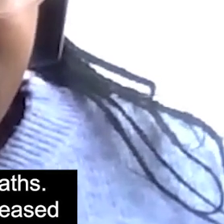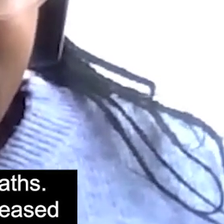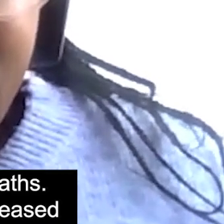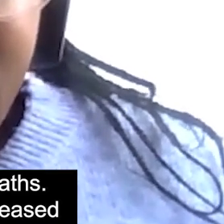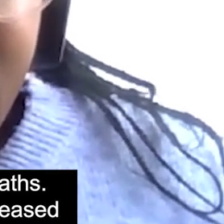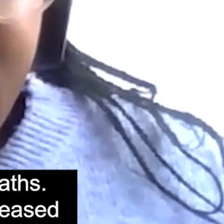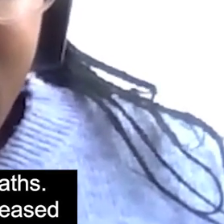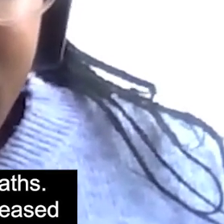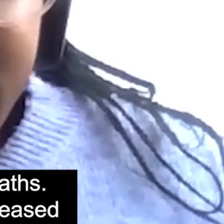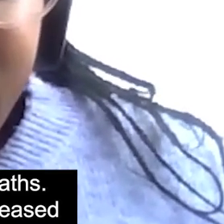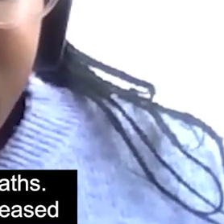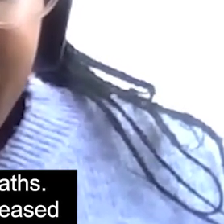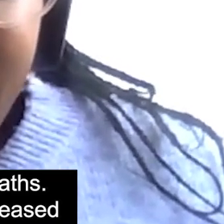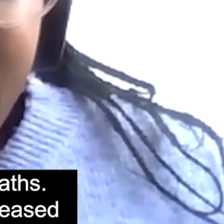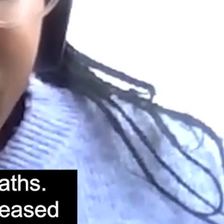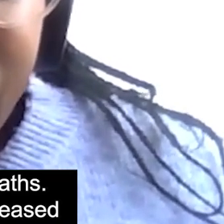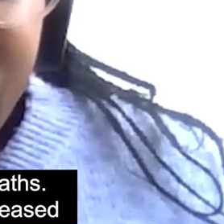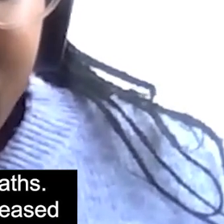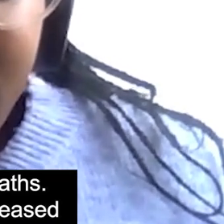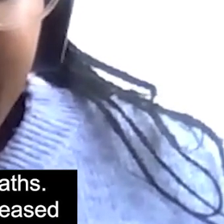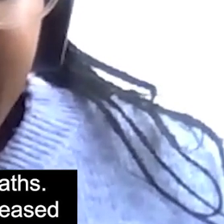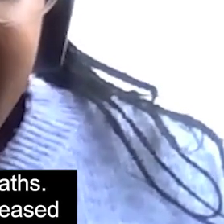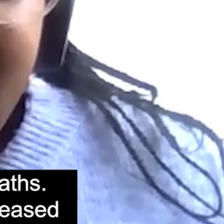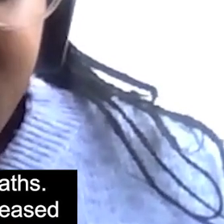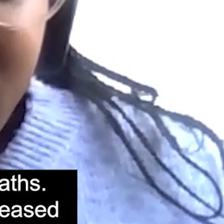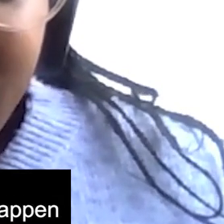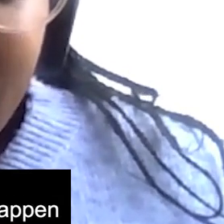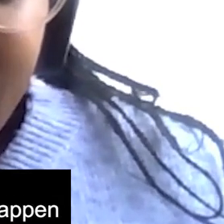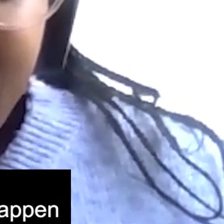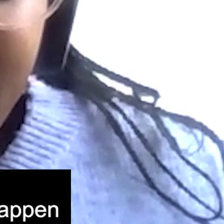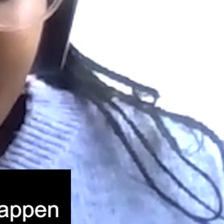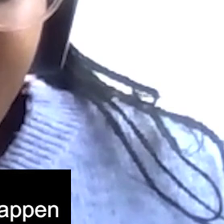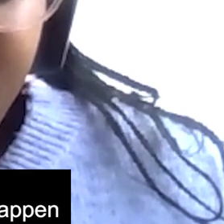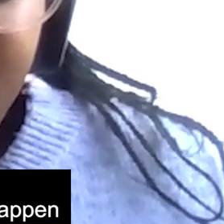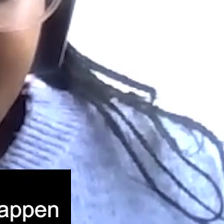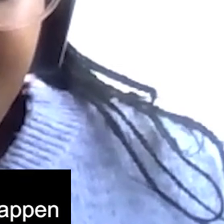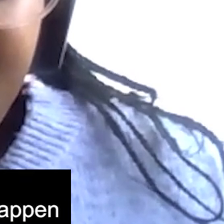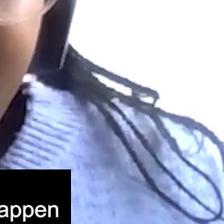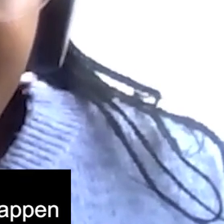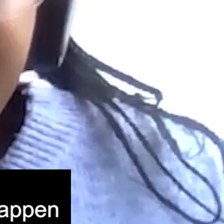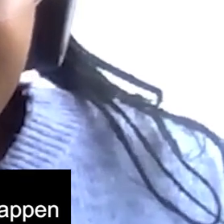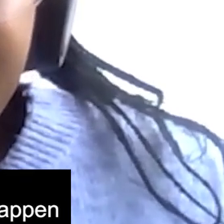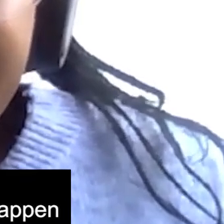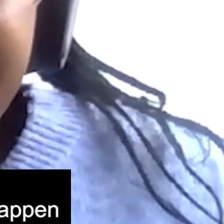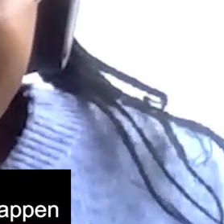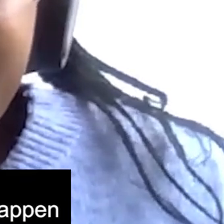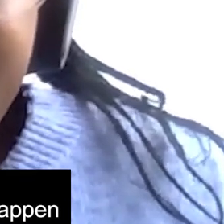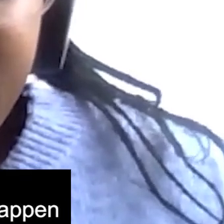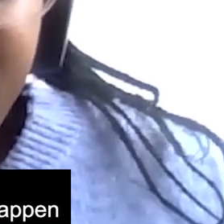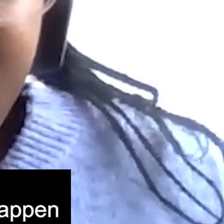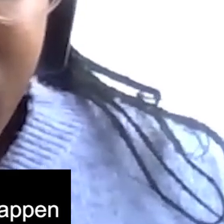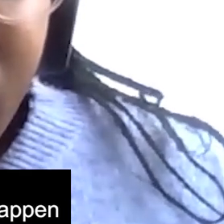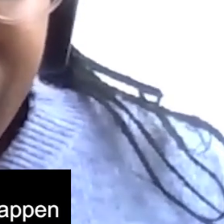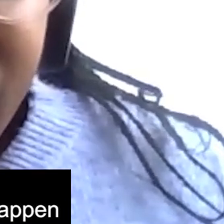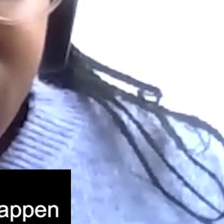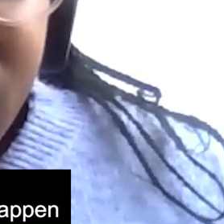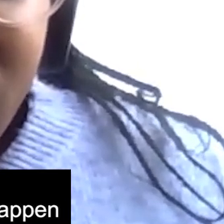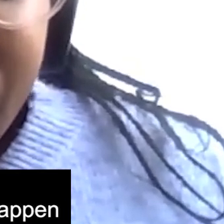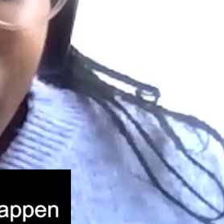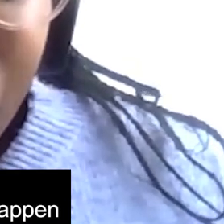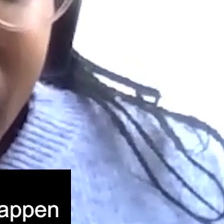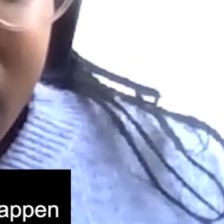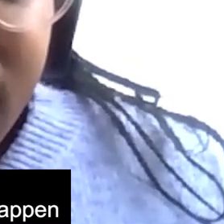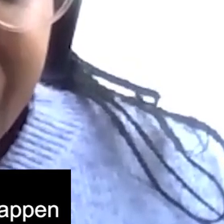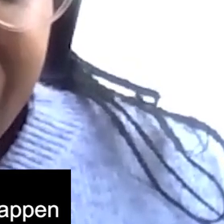Secondary school, the lack of inclusion increased and it became more of the same. They